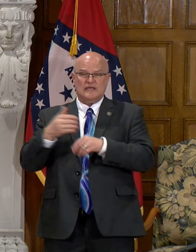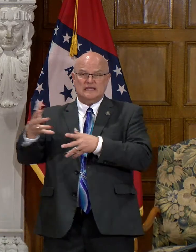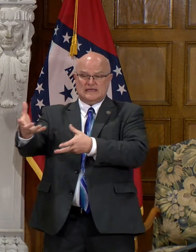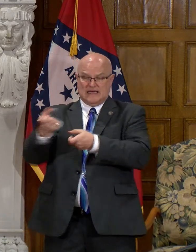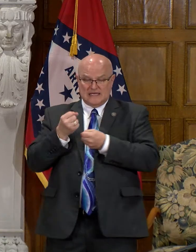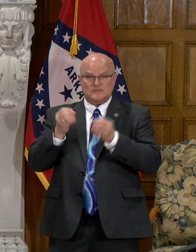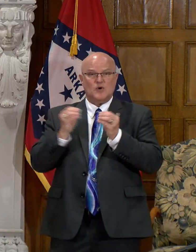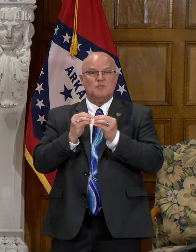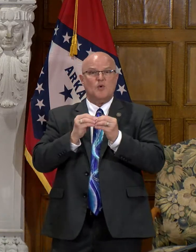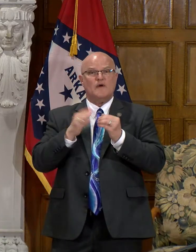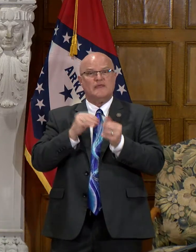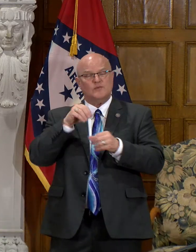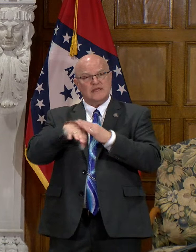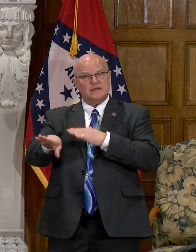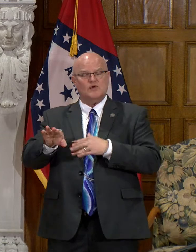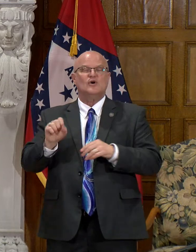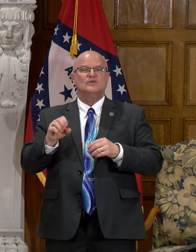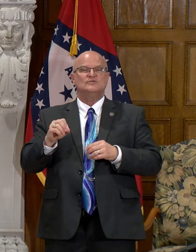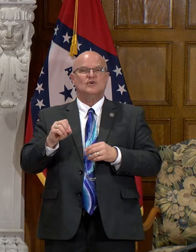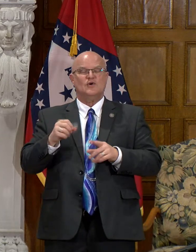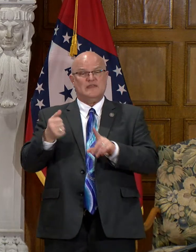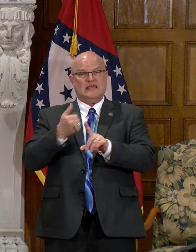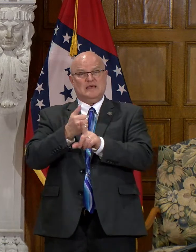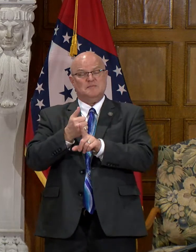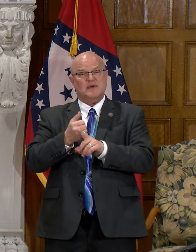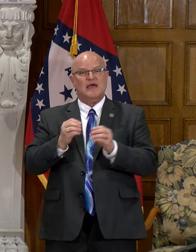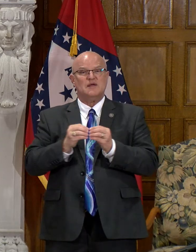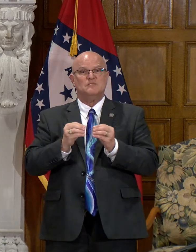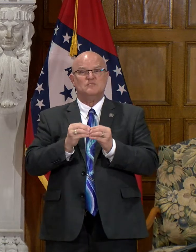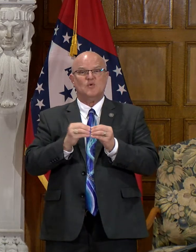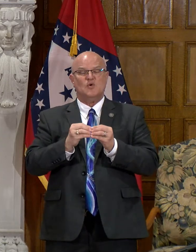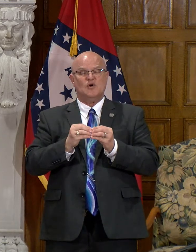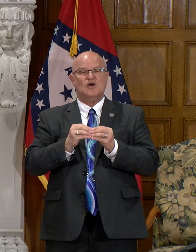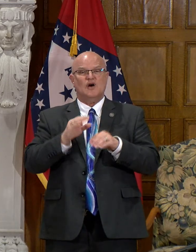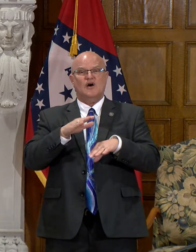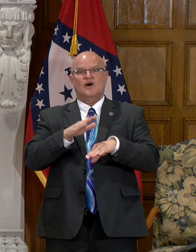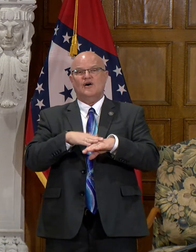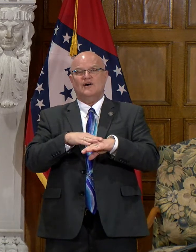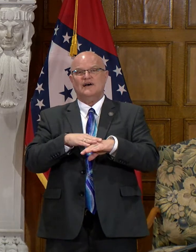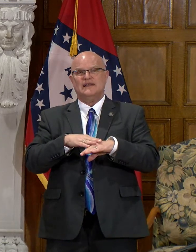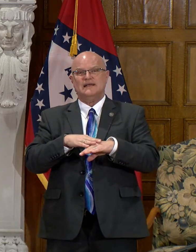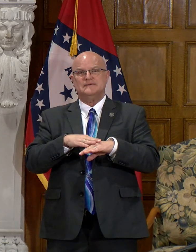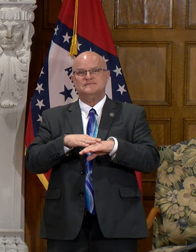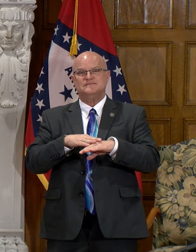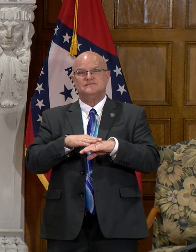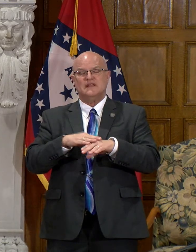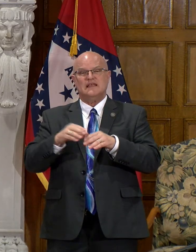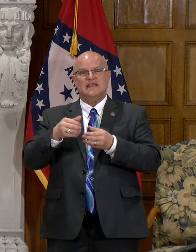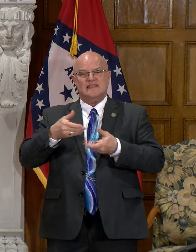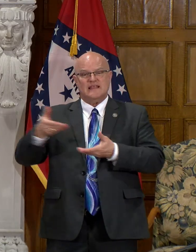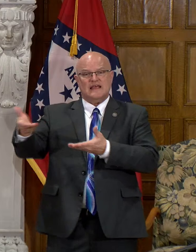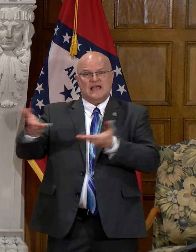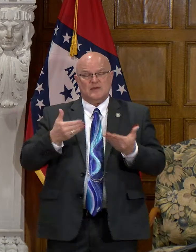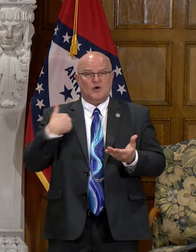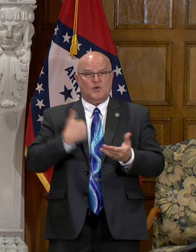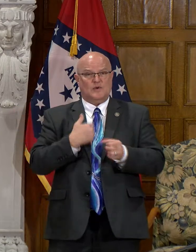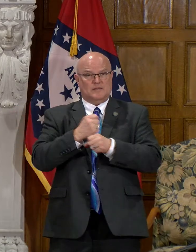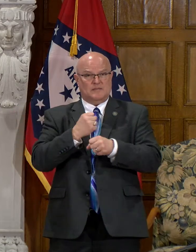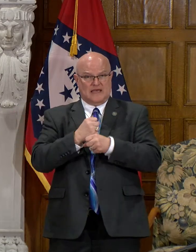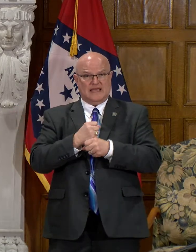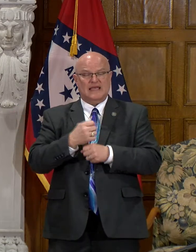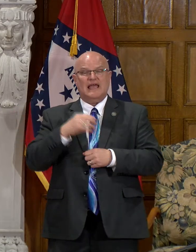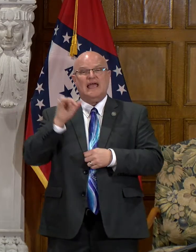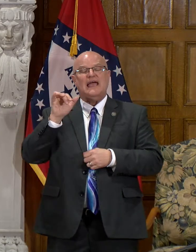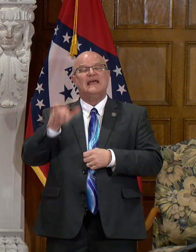export much more than we import, and so the impact will be largely on the exports that we make.